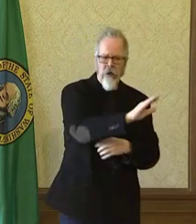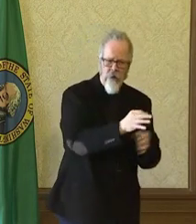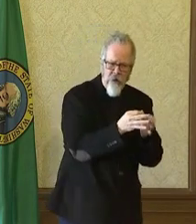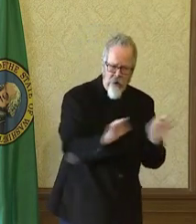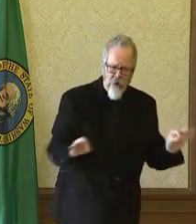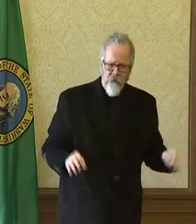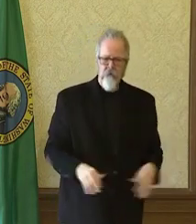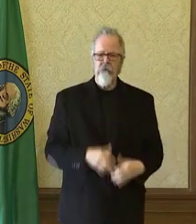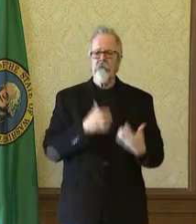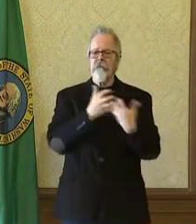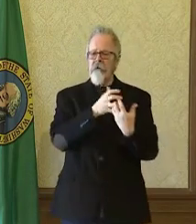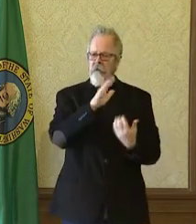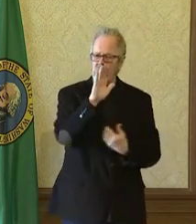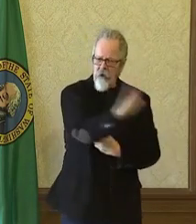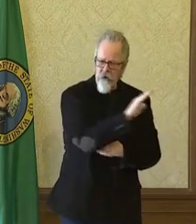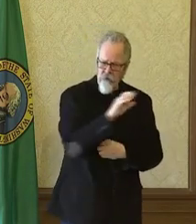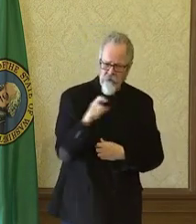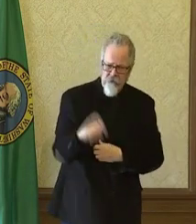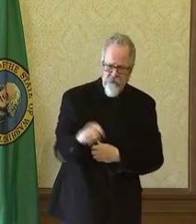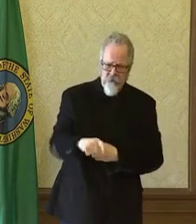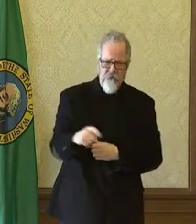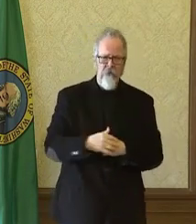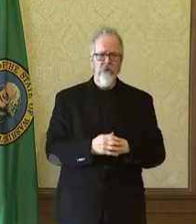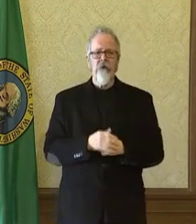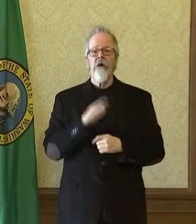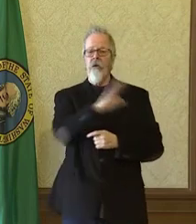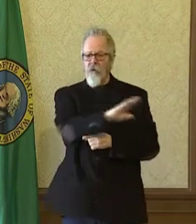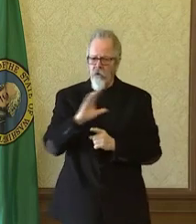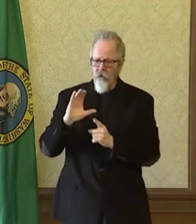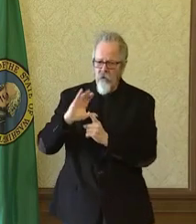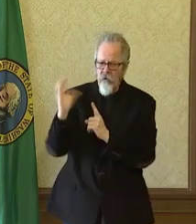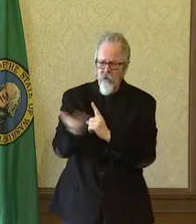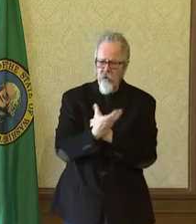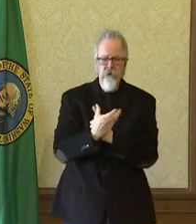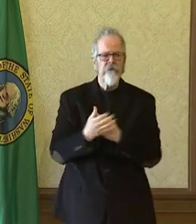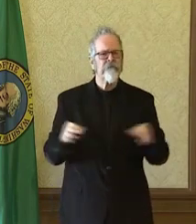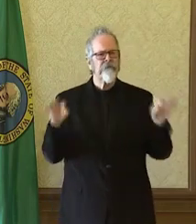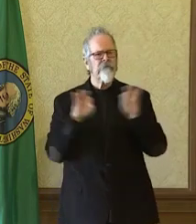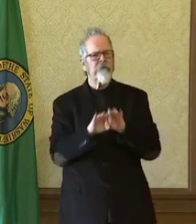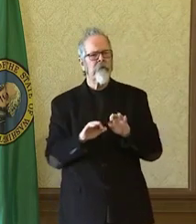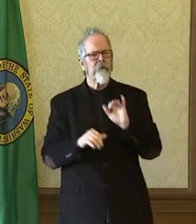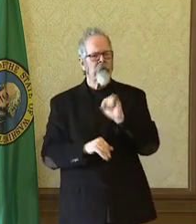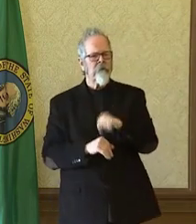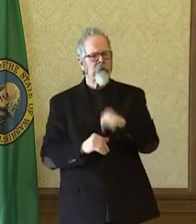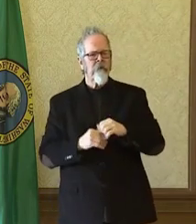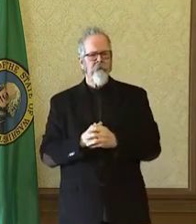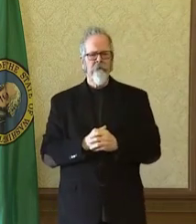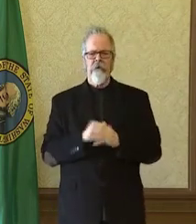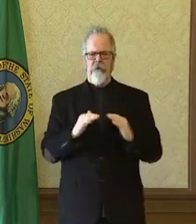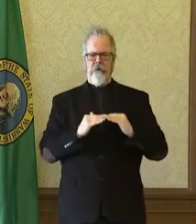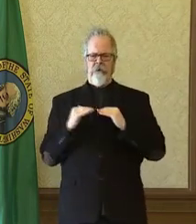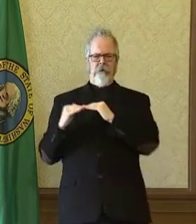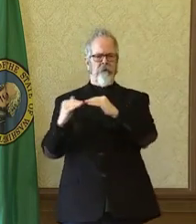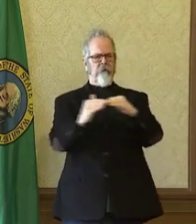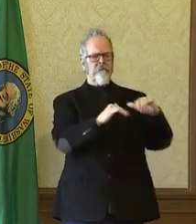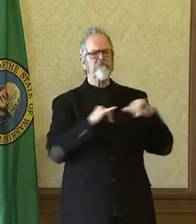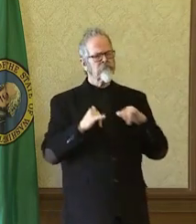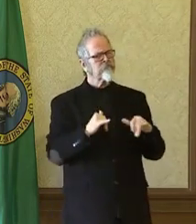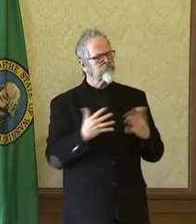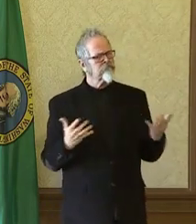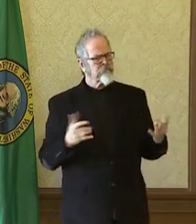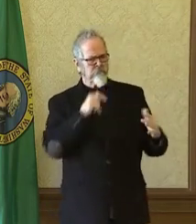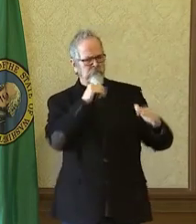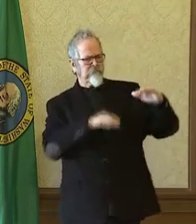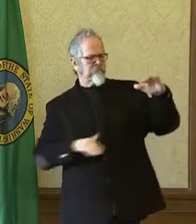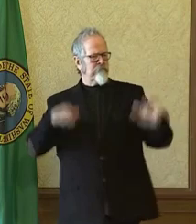languages, at the same time as they could access it in English. And in this way, English language learning business owners can get a